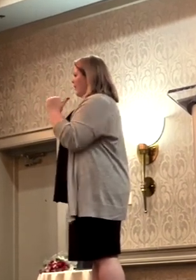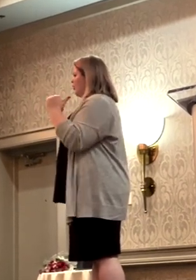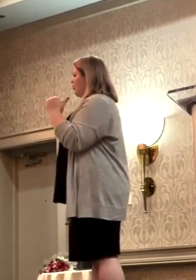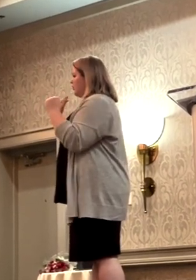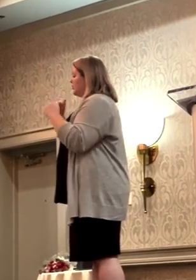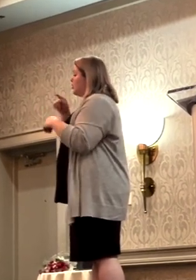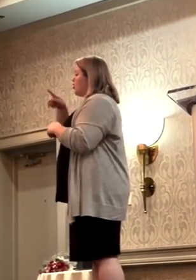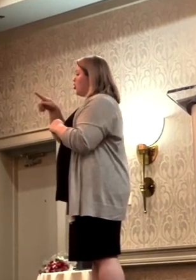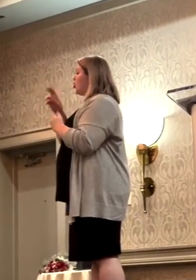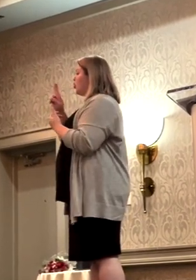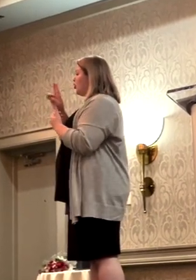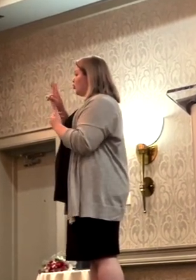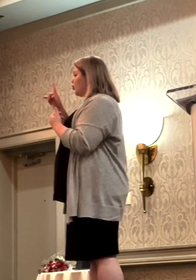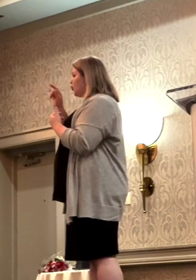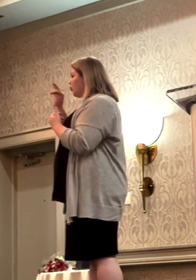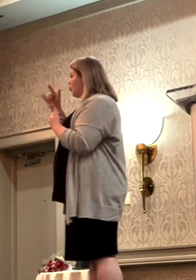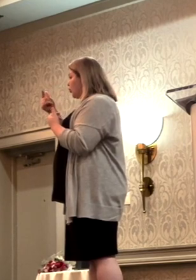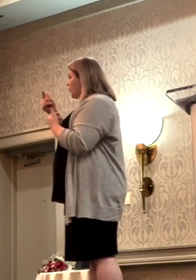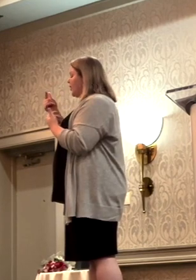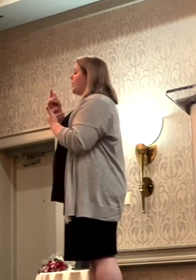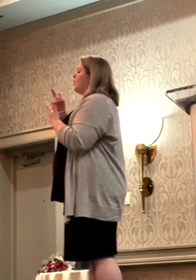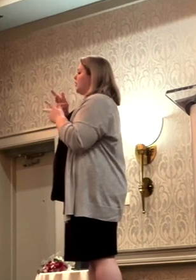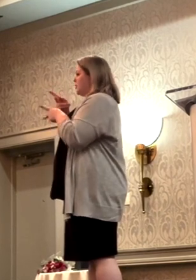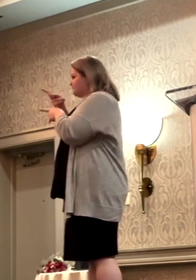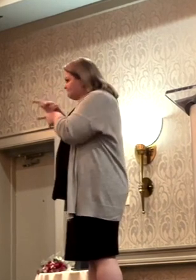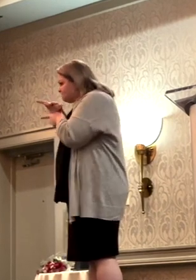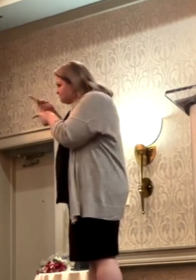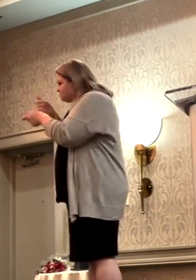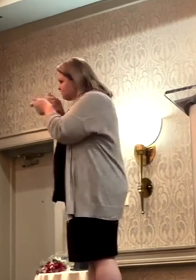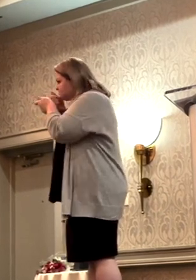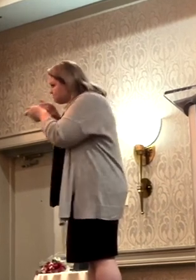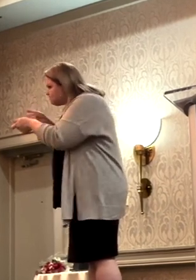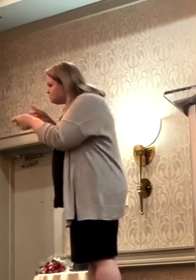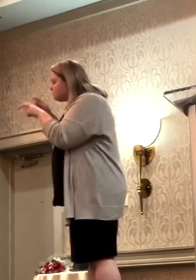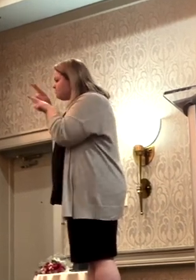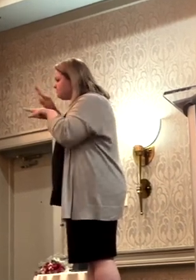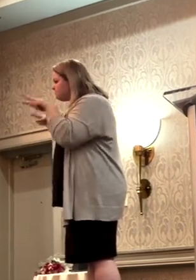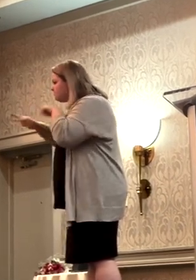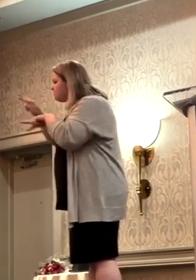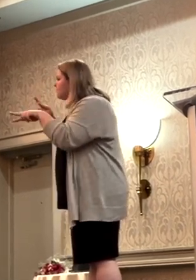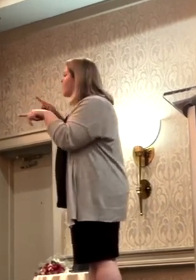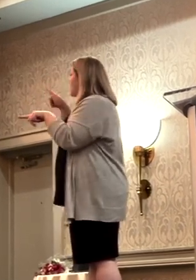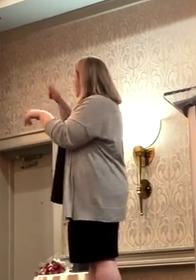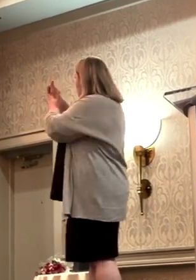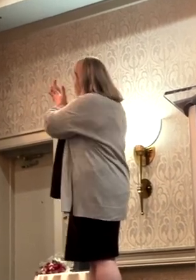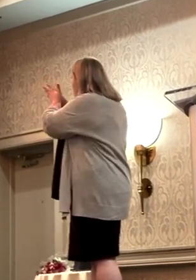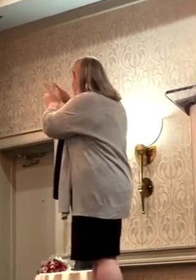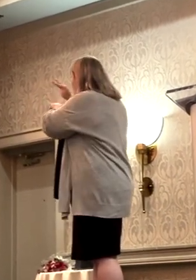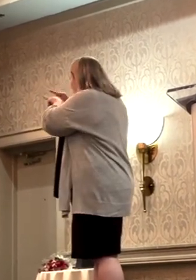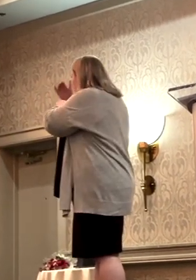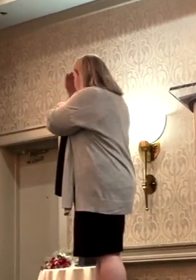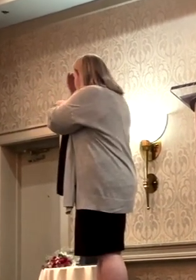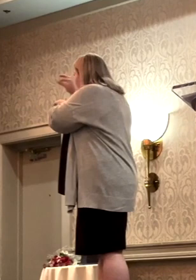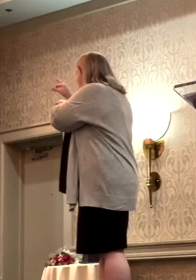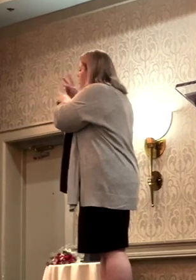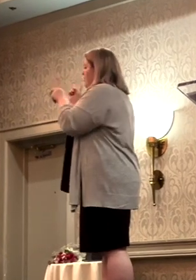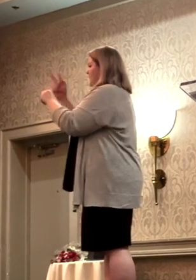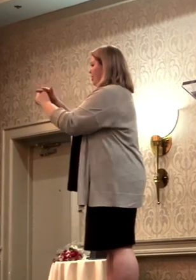careful, thoughtful, and based on good application of the law. She was